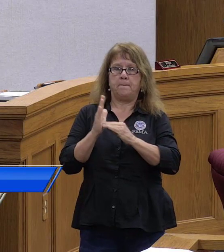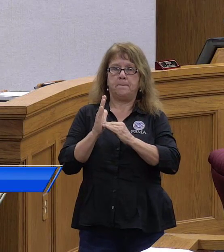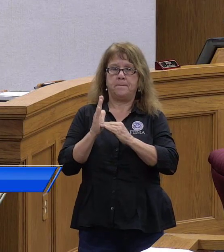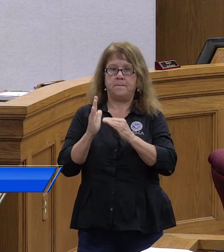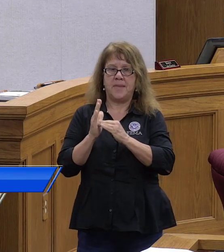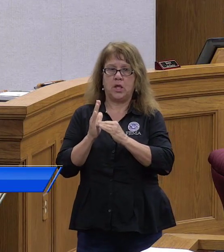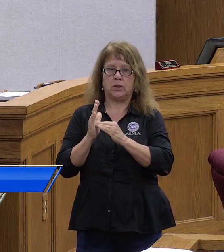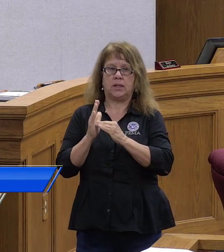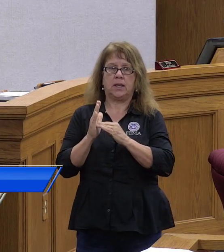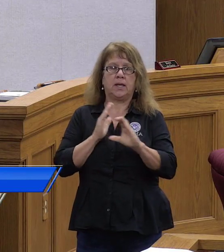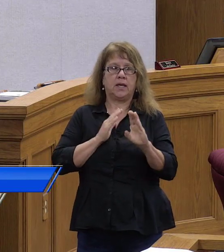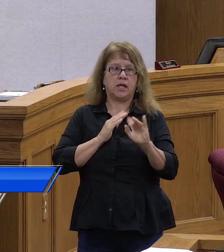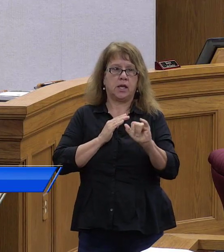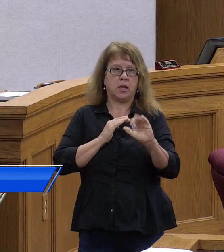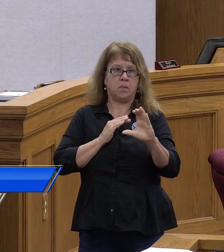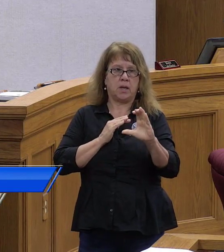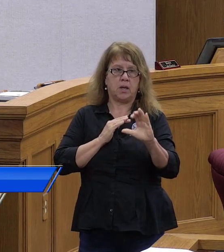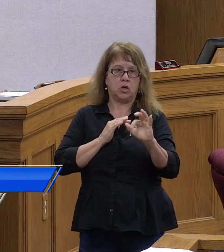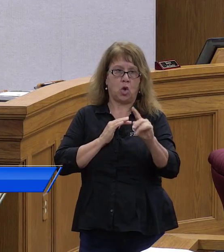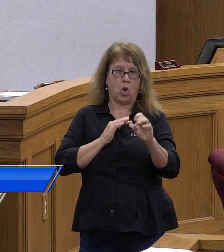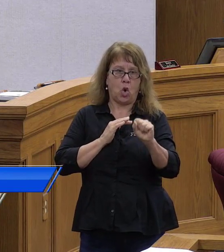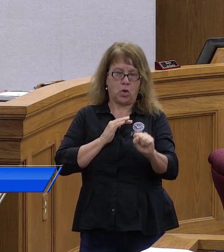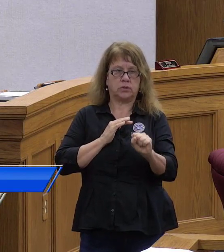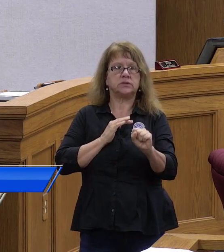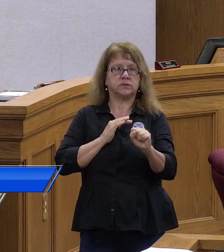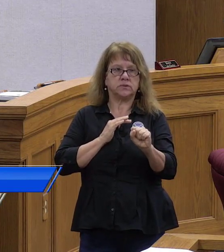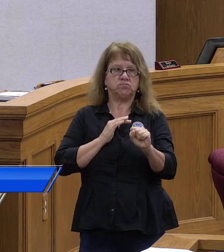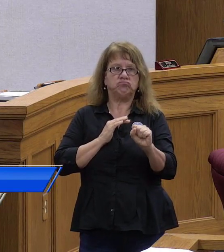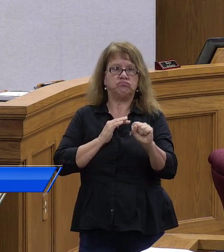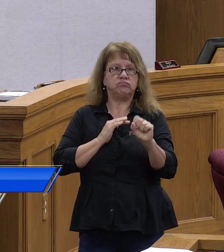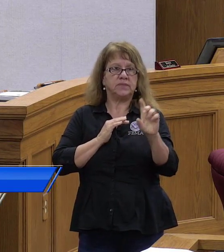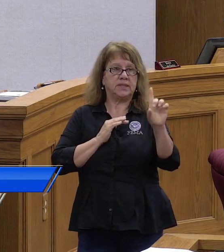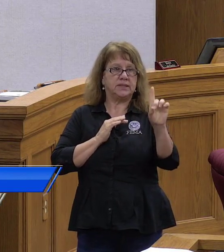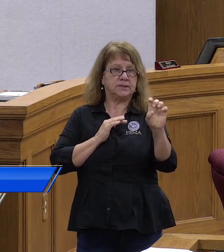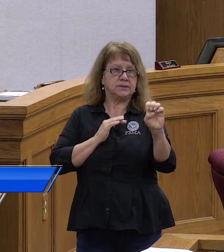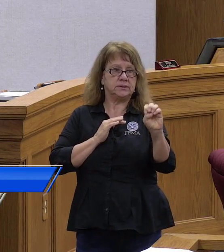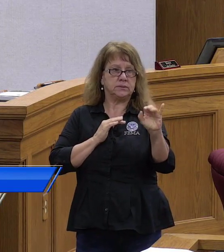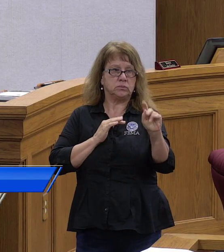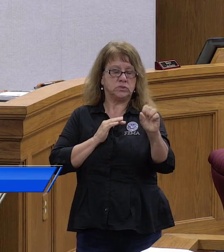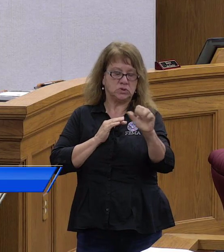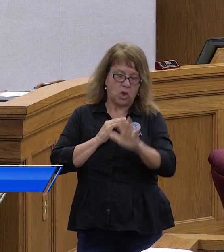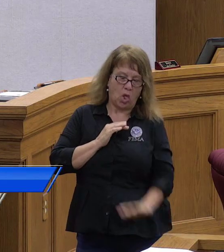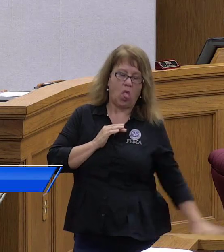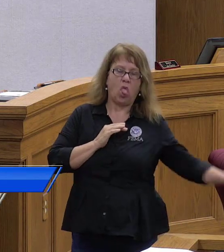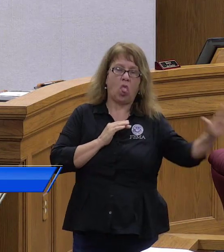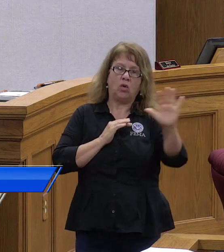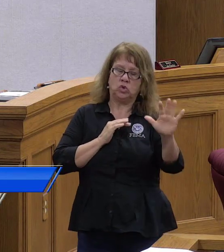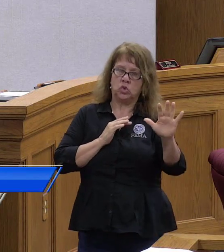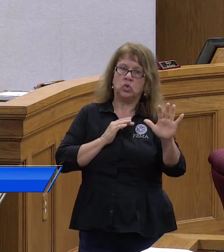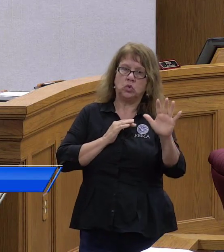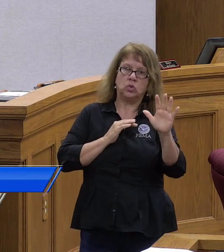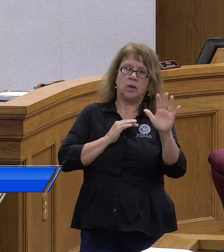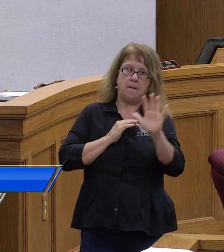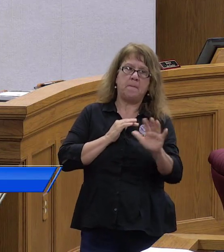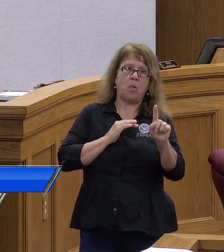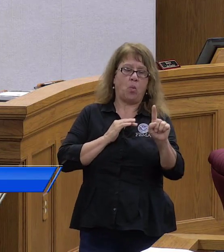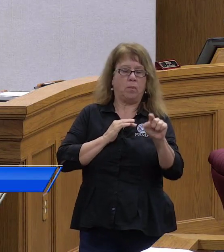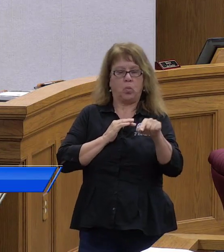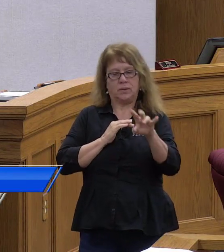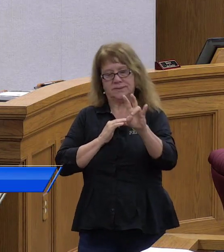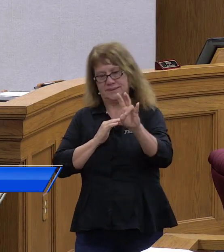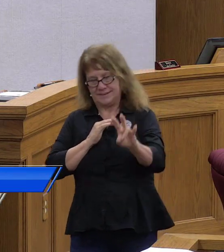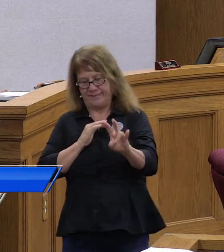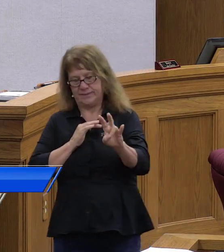of debris have been picked up parish-wide. That's roughly about 1.7 in vegetation and